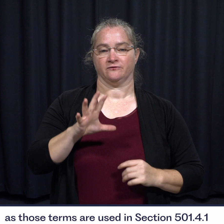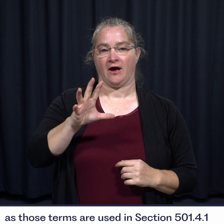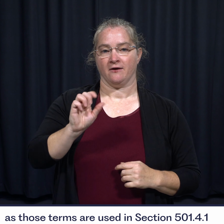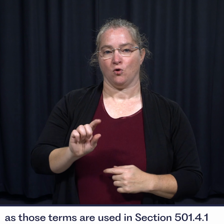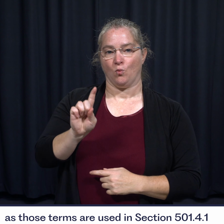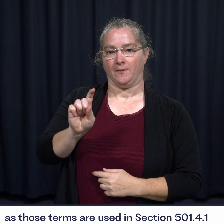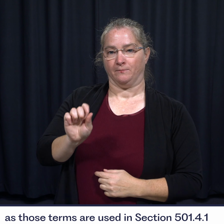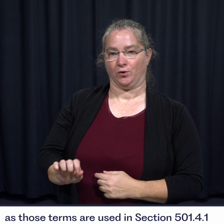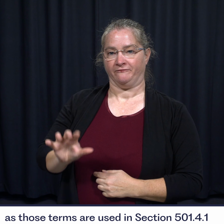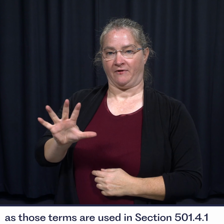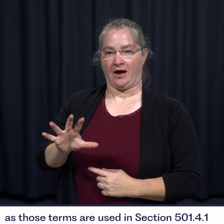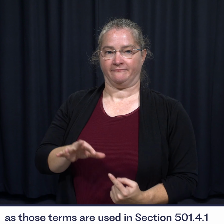Exemptions.